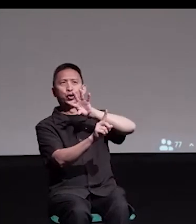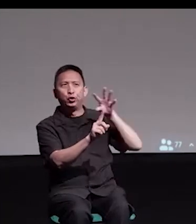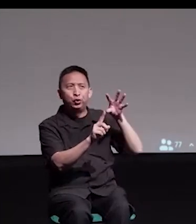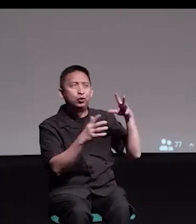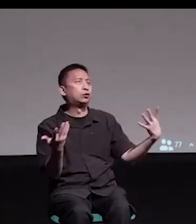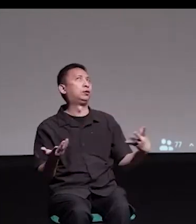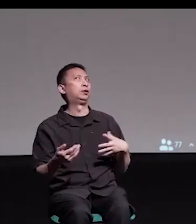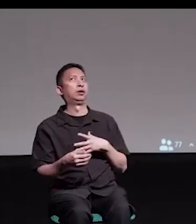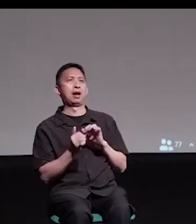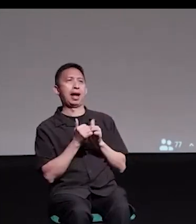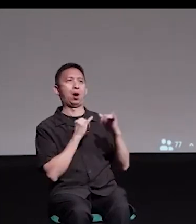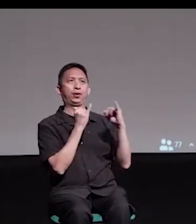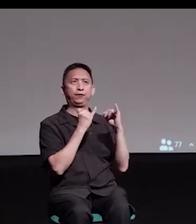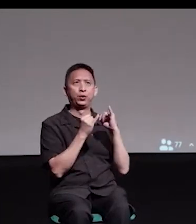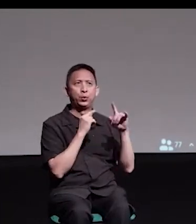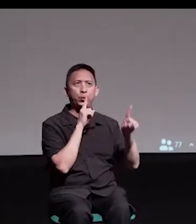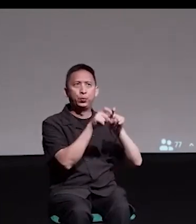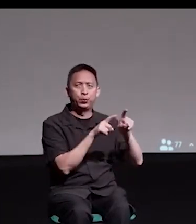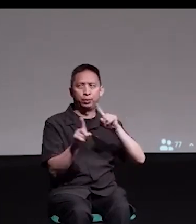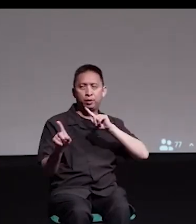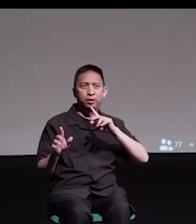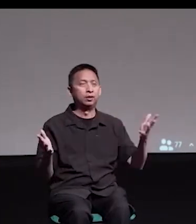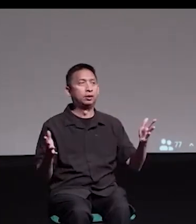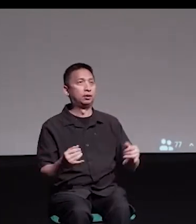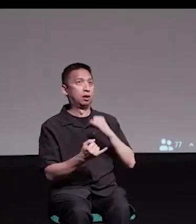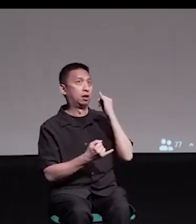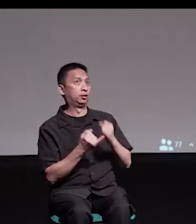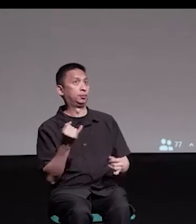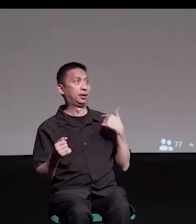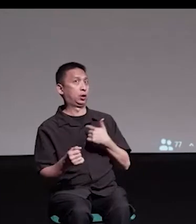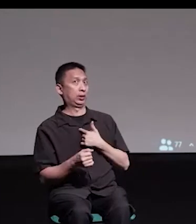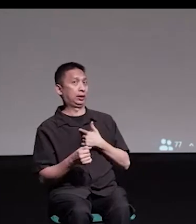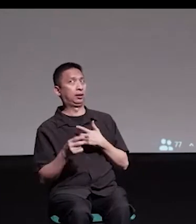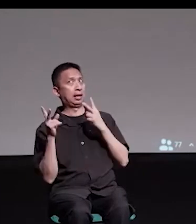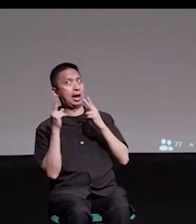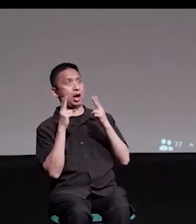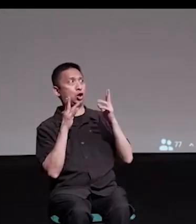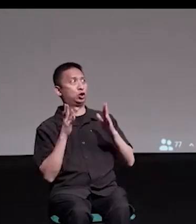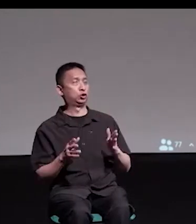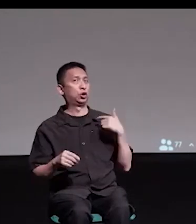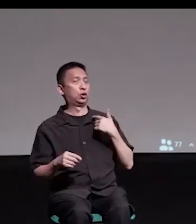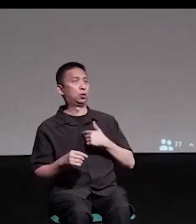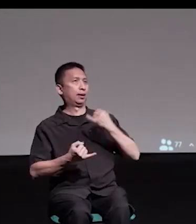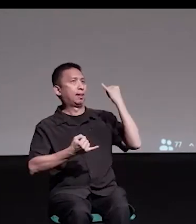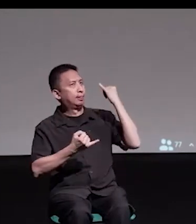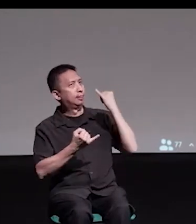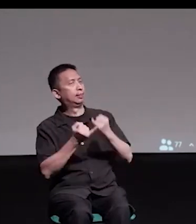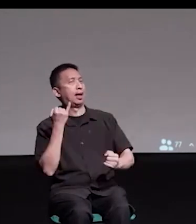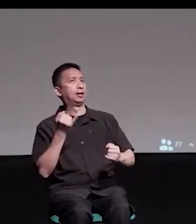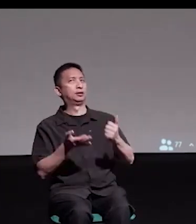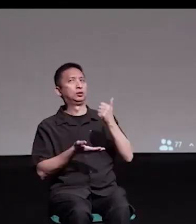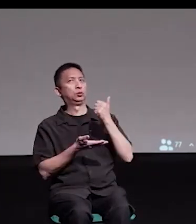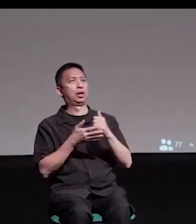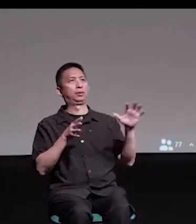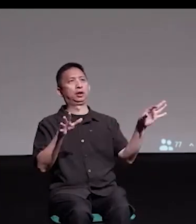what questions you asking, and then ultimately we are the last ones, you know, maybe the editors are the last ones making